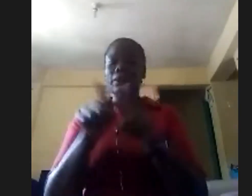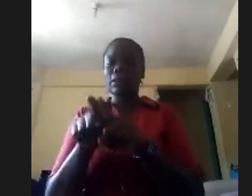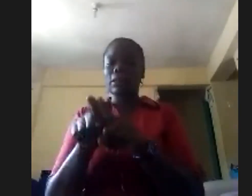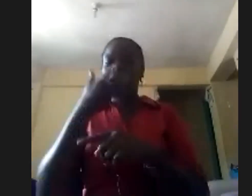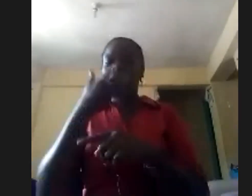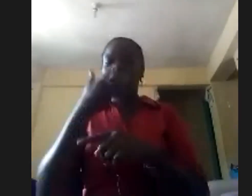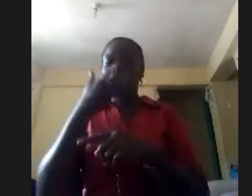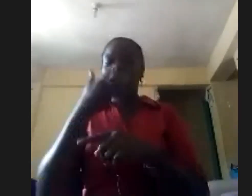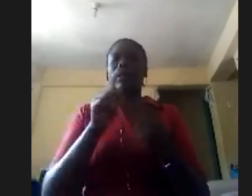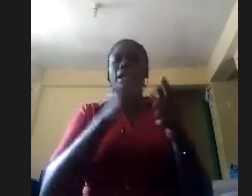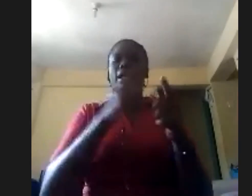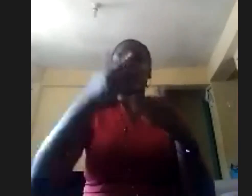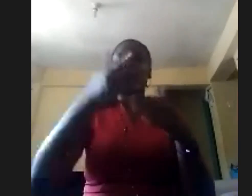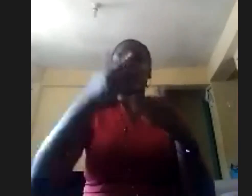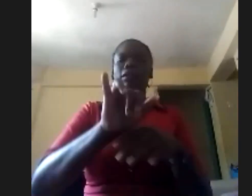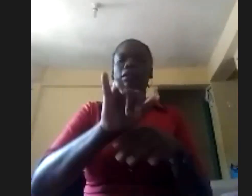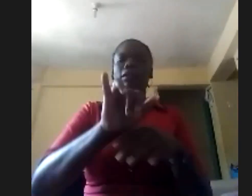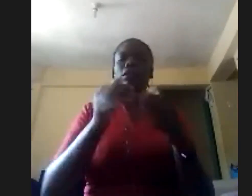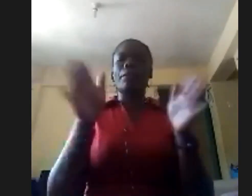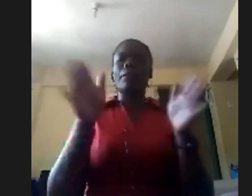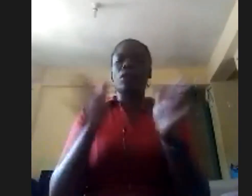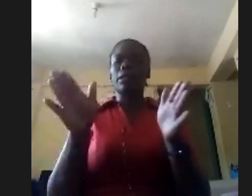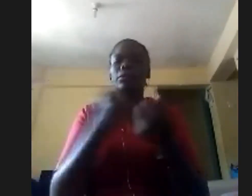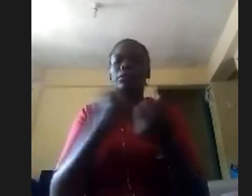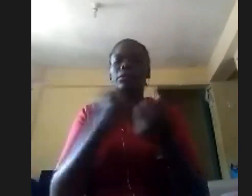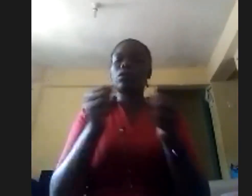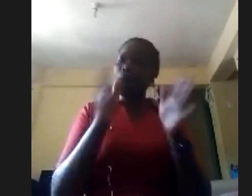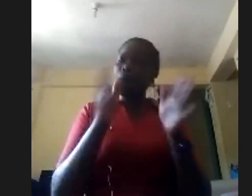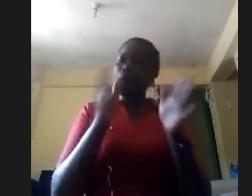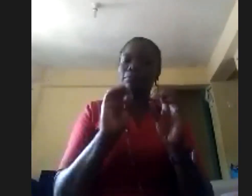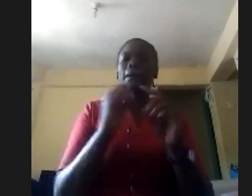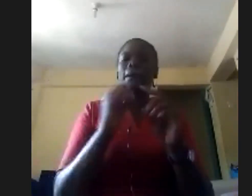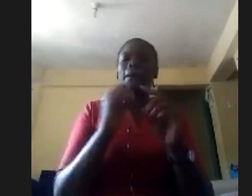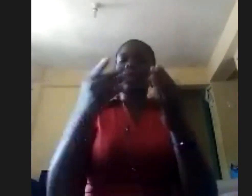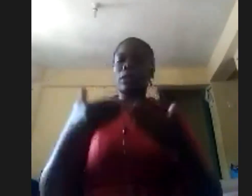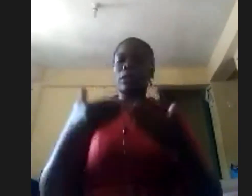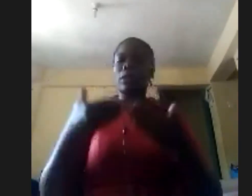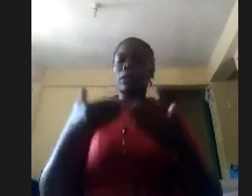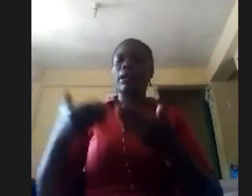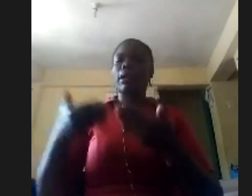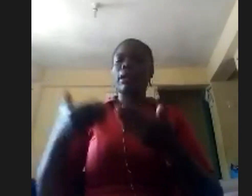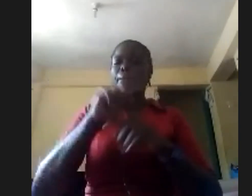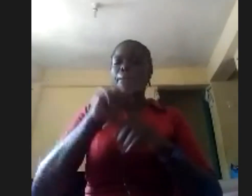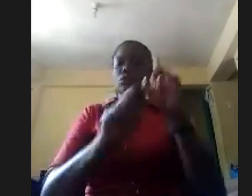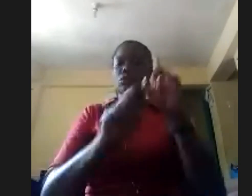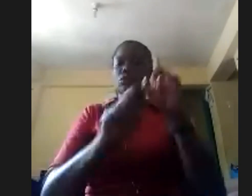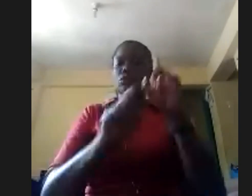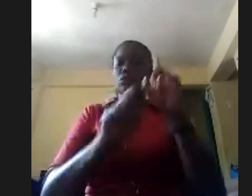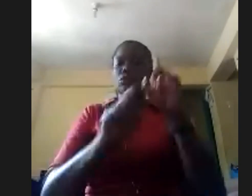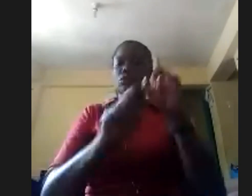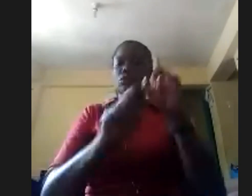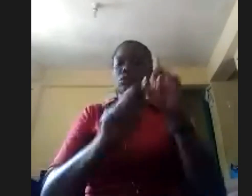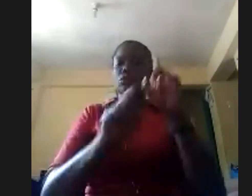after that, it will be an open, not completely open, but I would welcome questions so that we can pose it to Mercy or